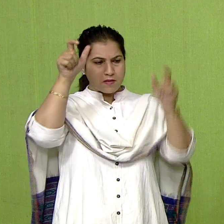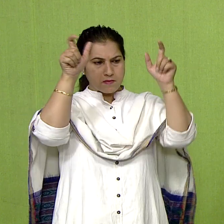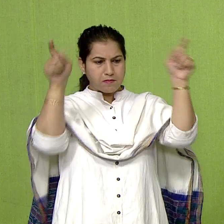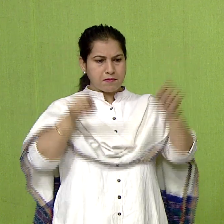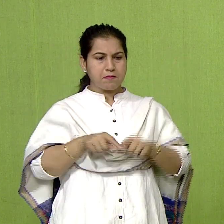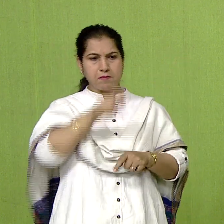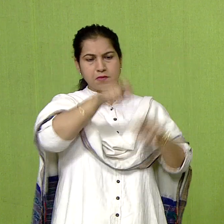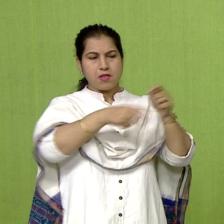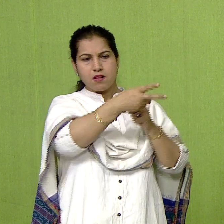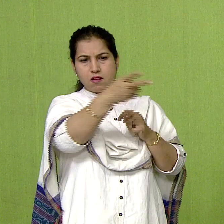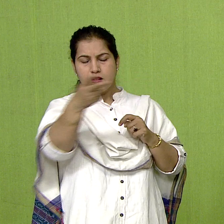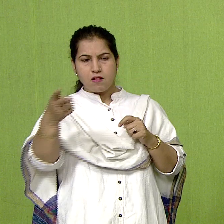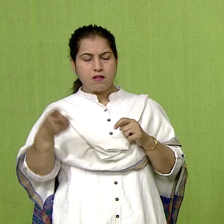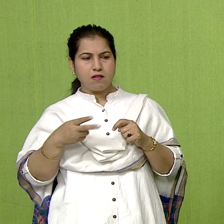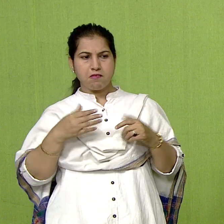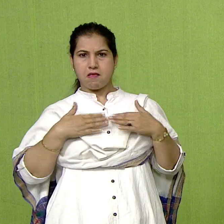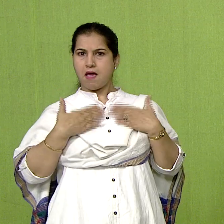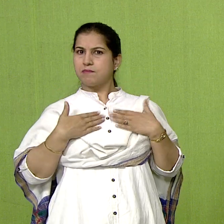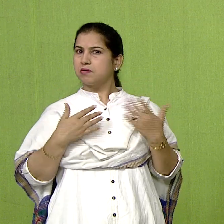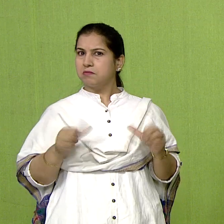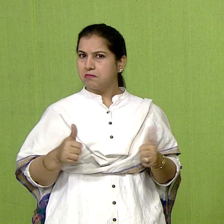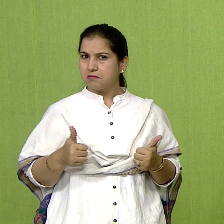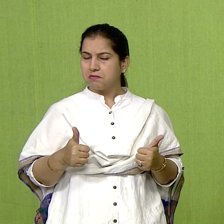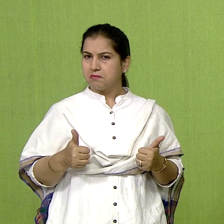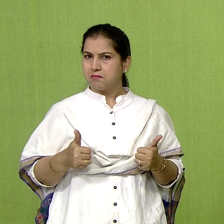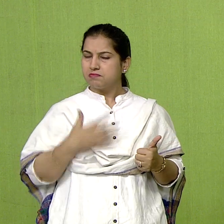not happy with the British rule in India.